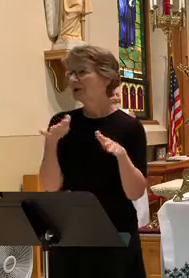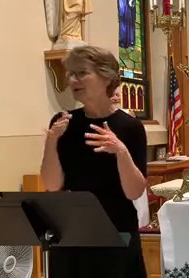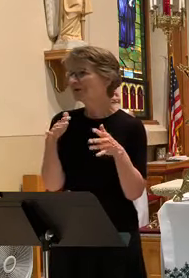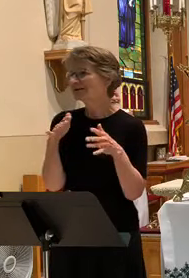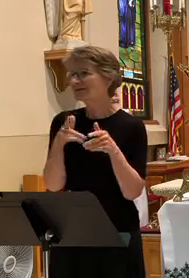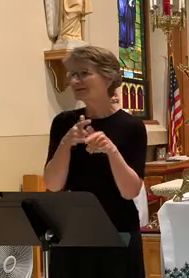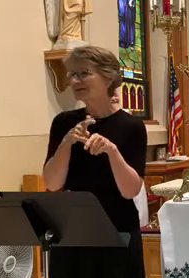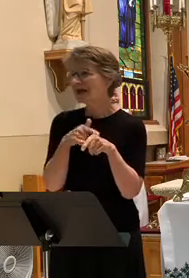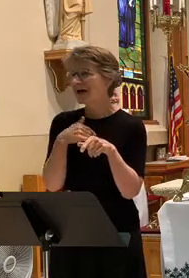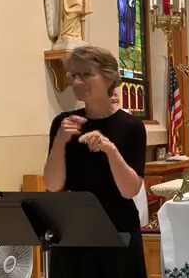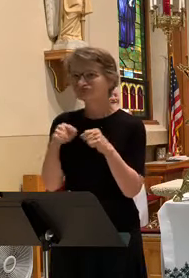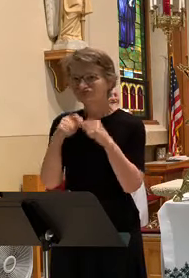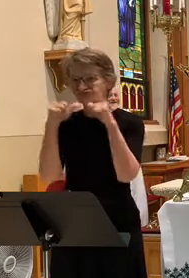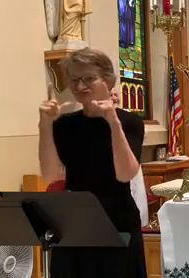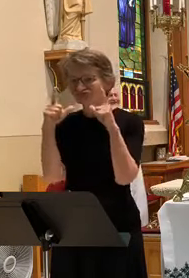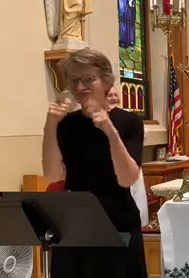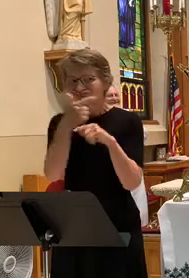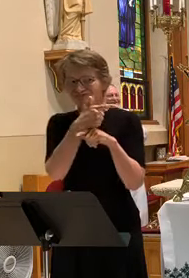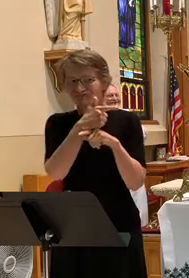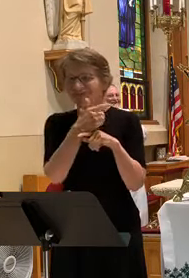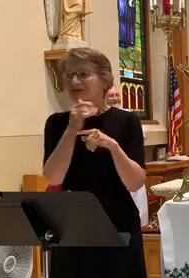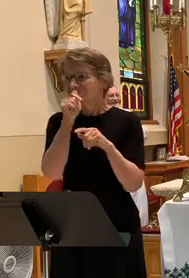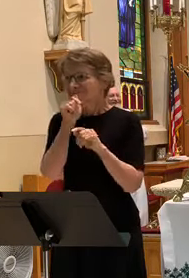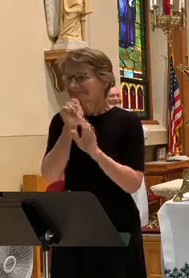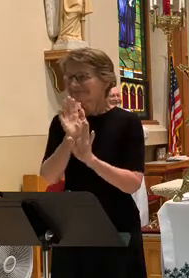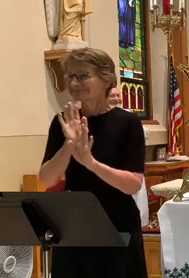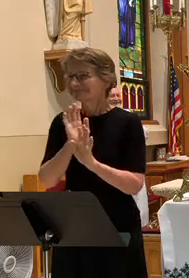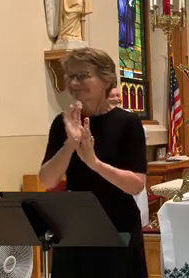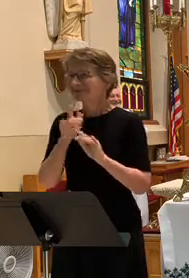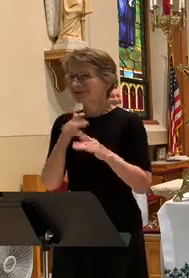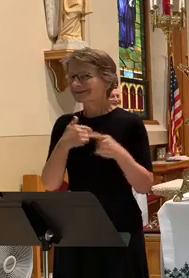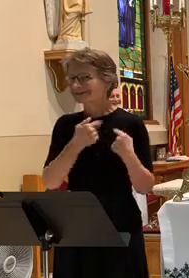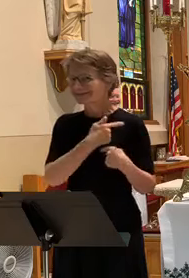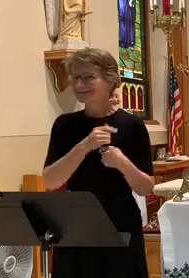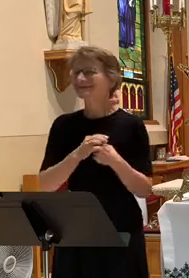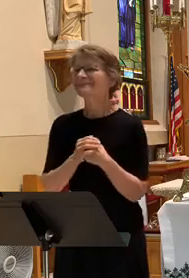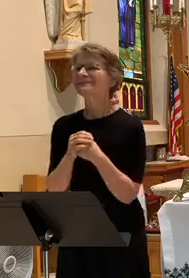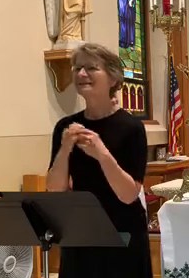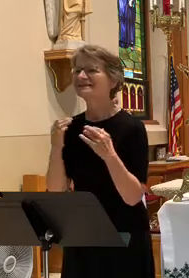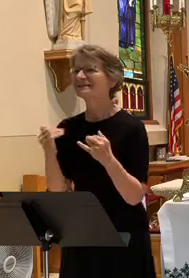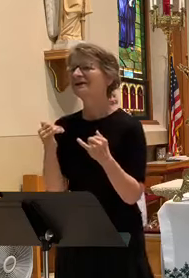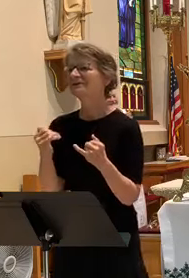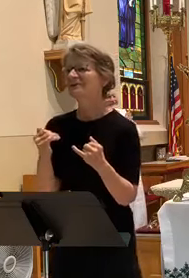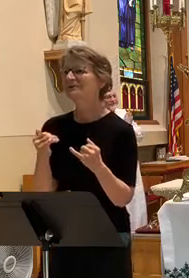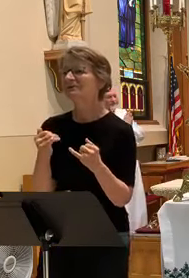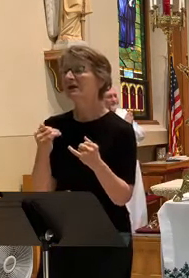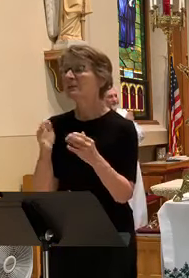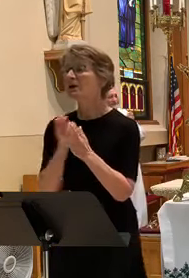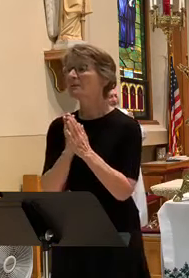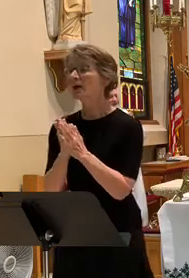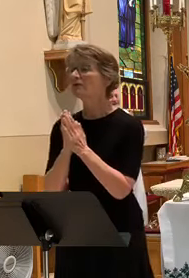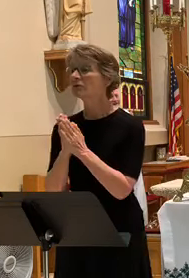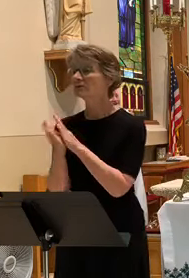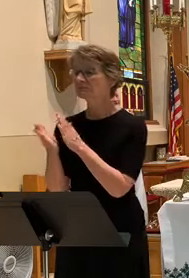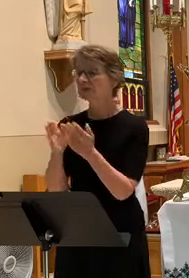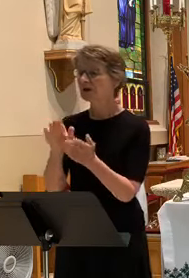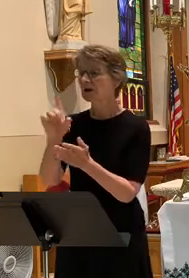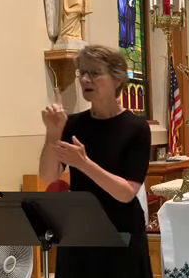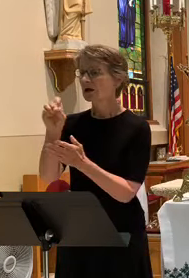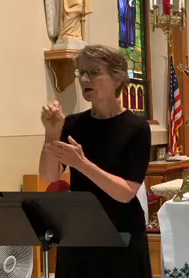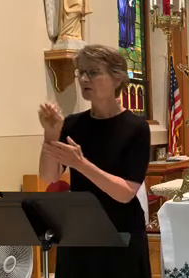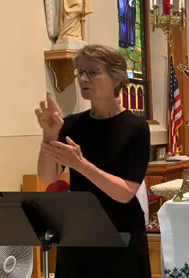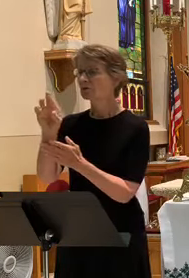so bear with me, I guess. Today our special intention is for the deceased Dorothy Pung,